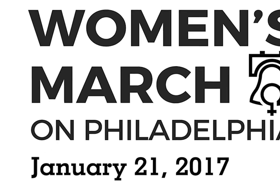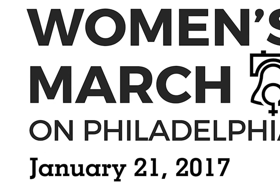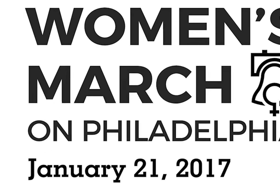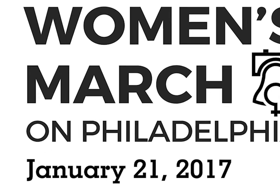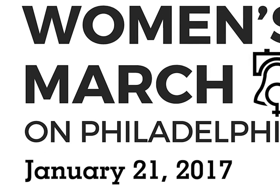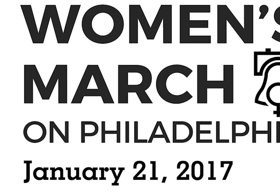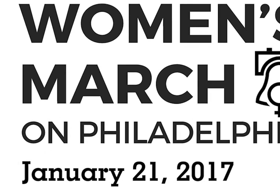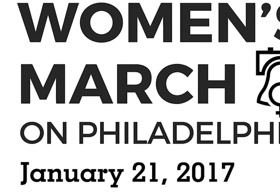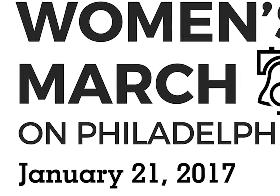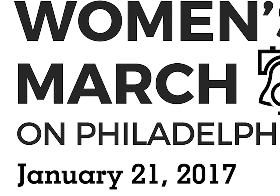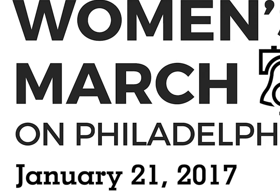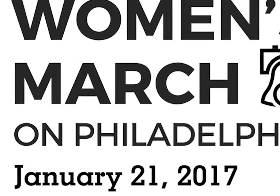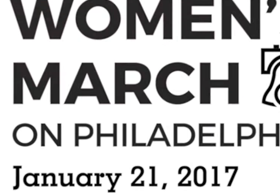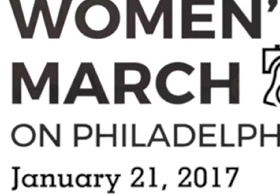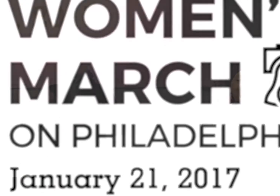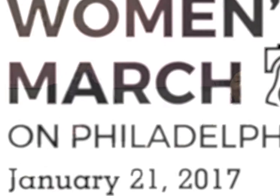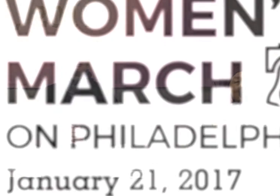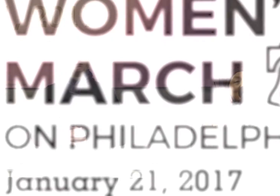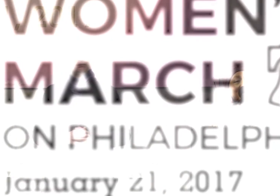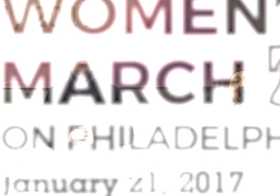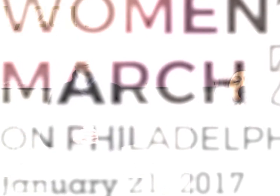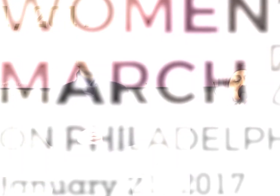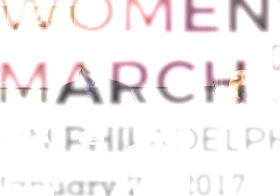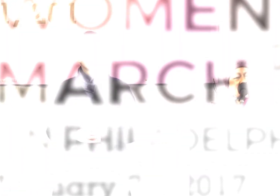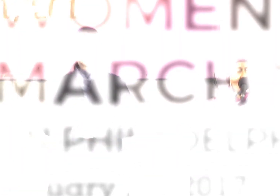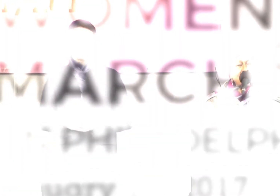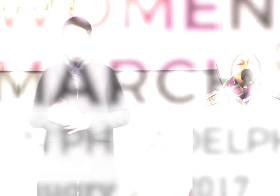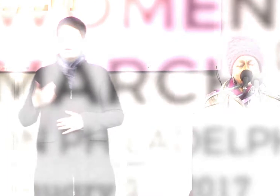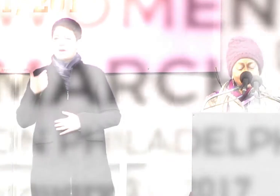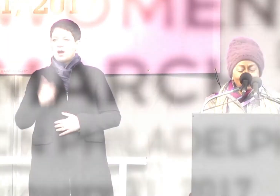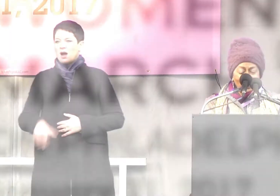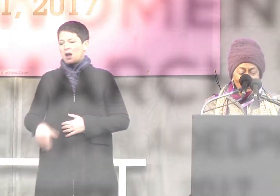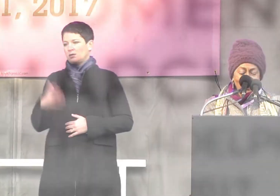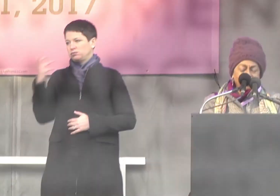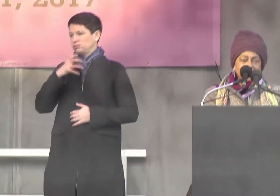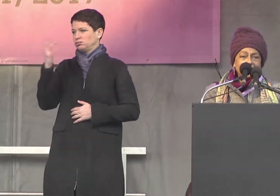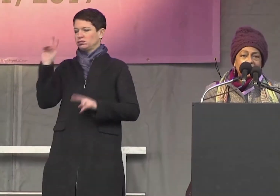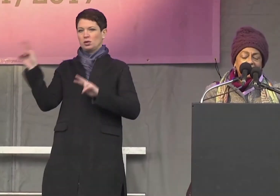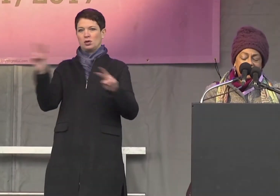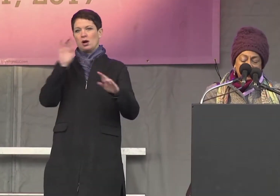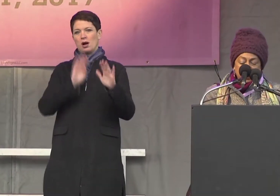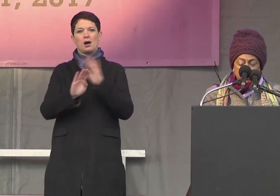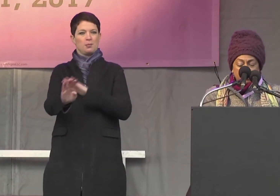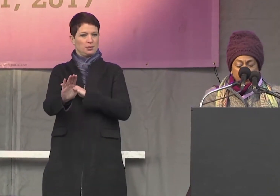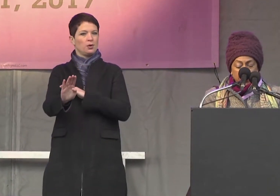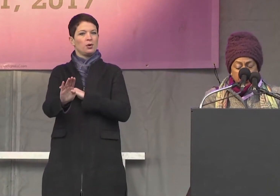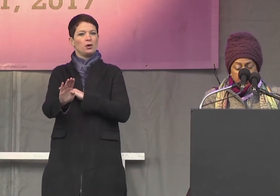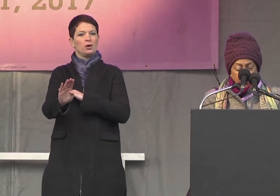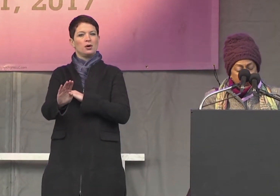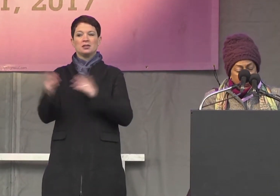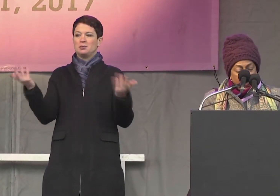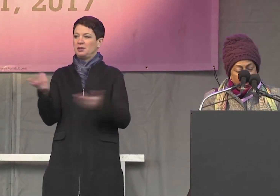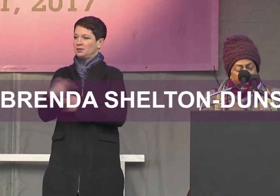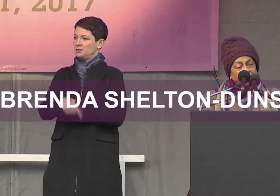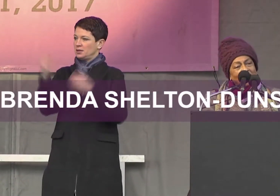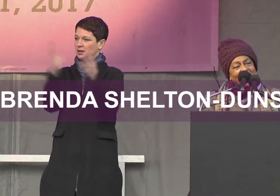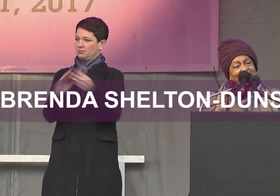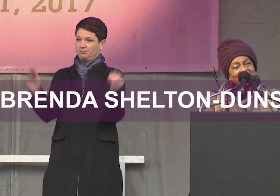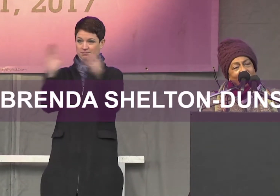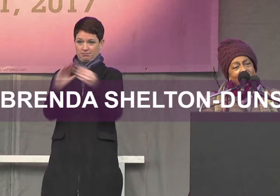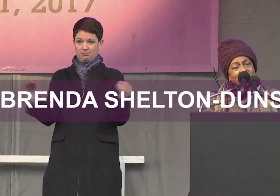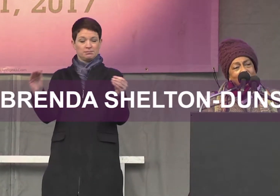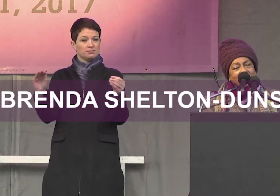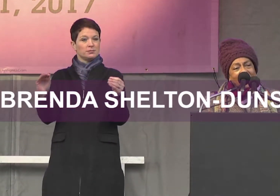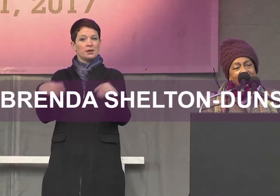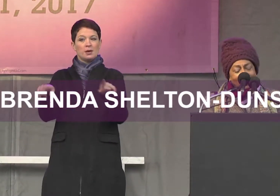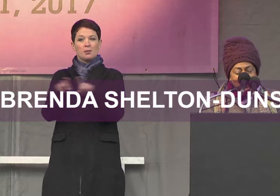Good afternoon, everyone. I am really humbled by this opportunity to speak before you and would like